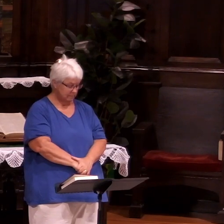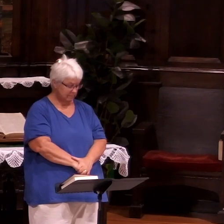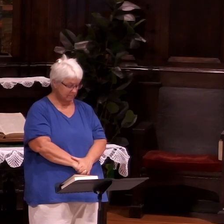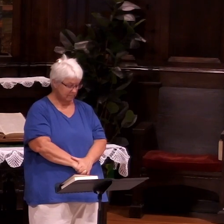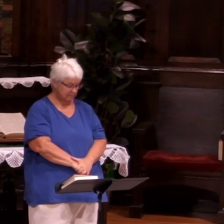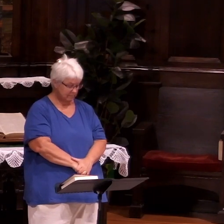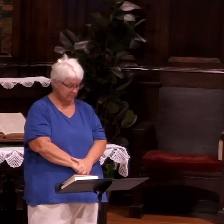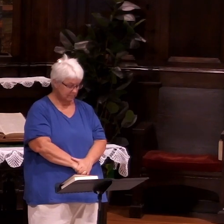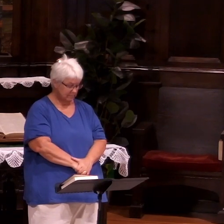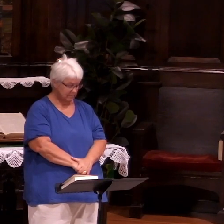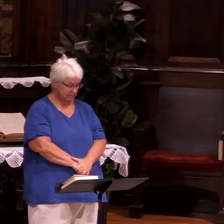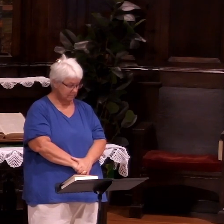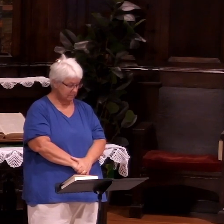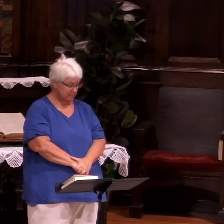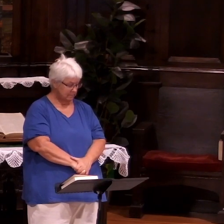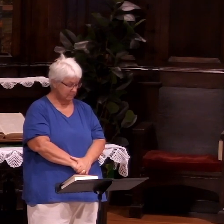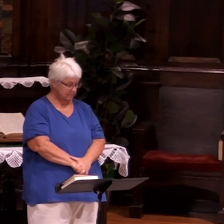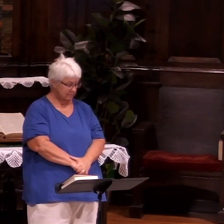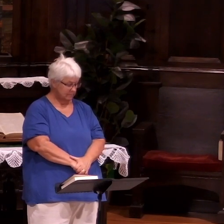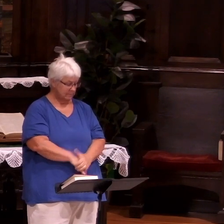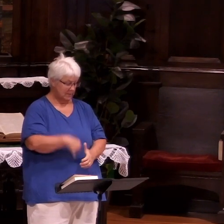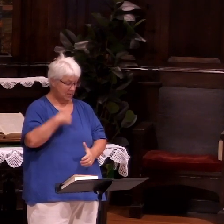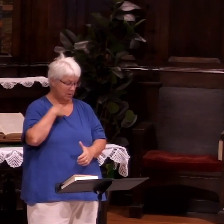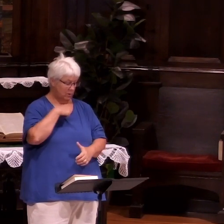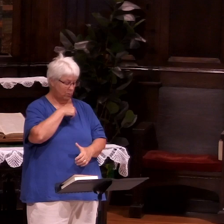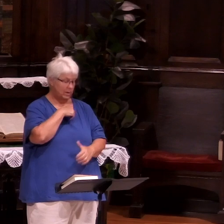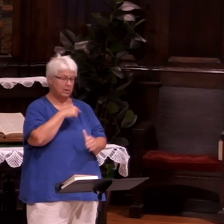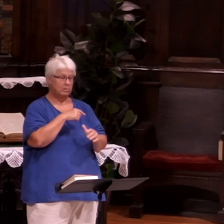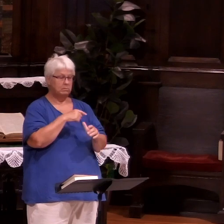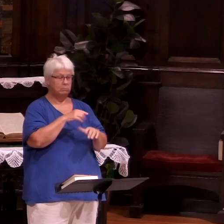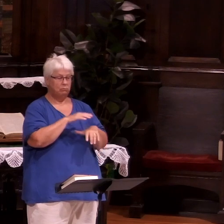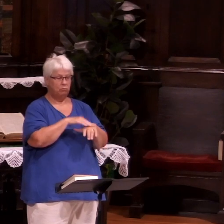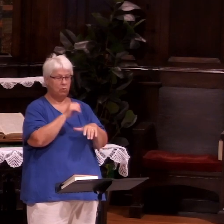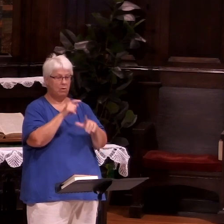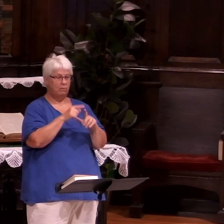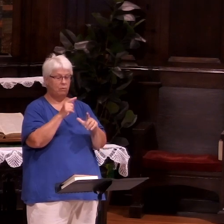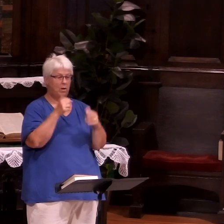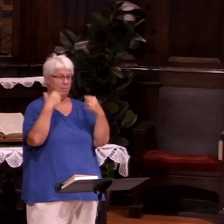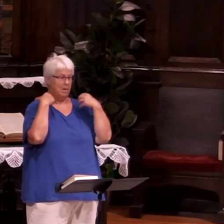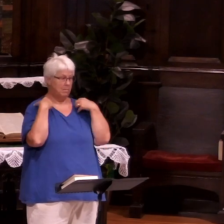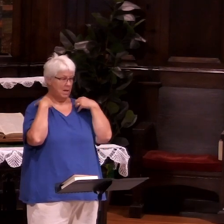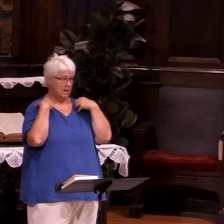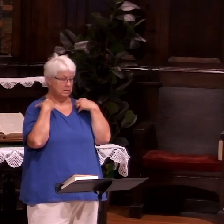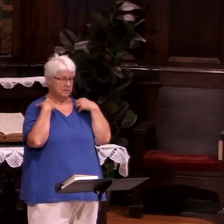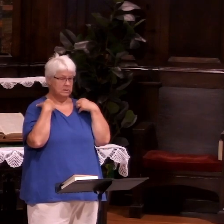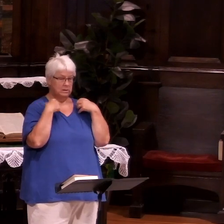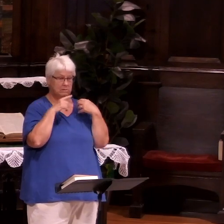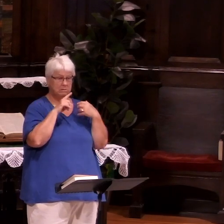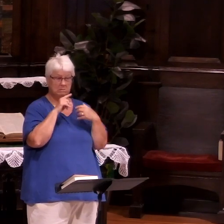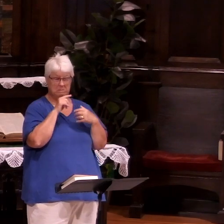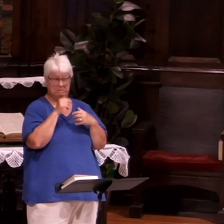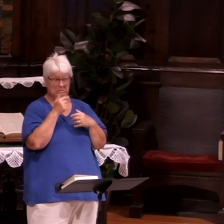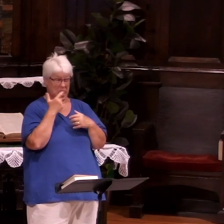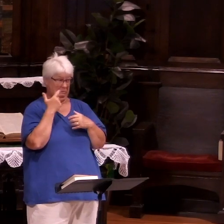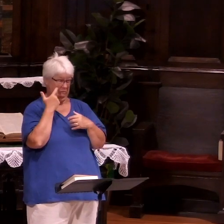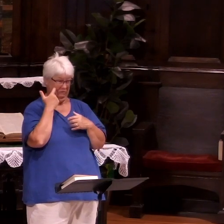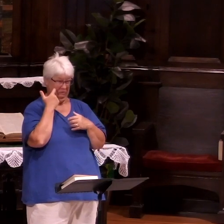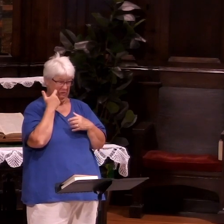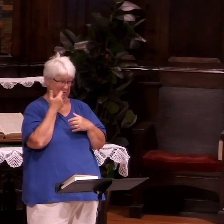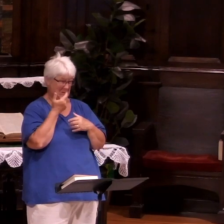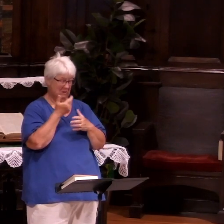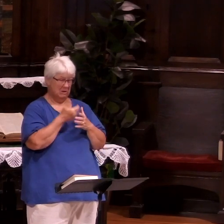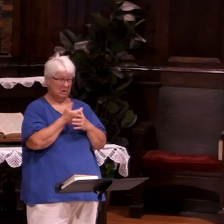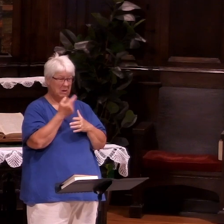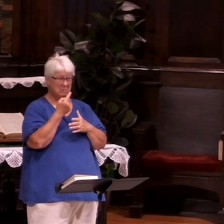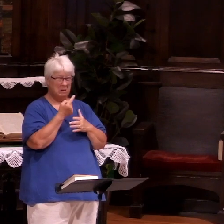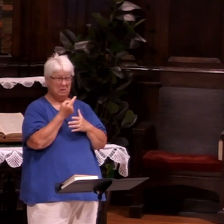So as I said before, we put out this call for backpacks really not that long ago. It